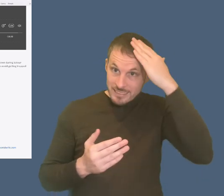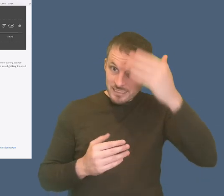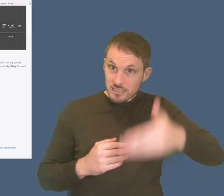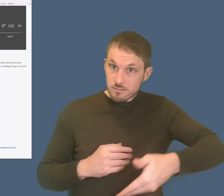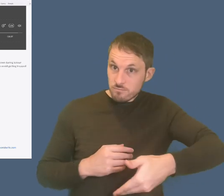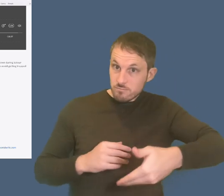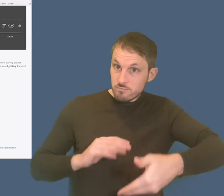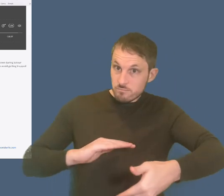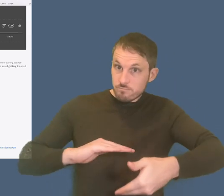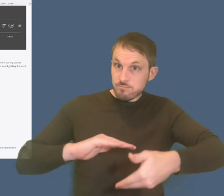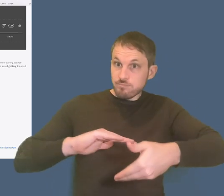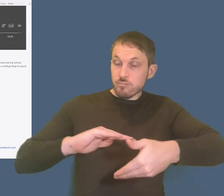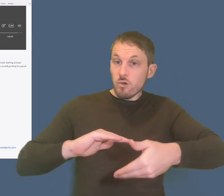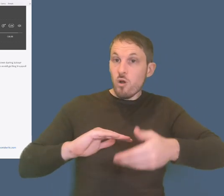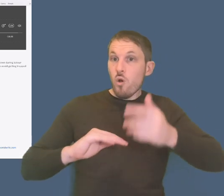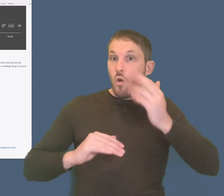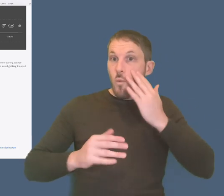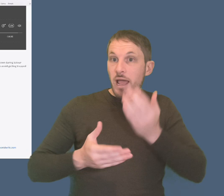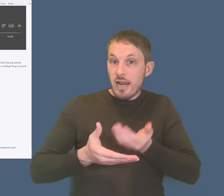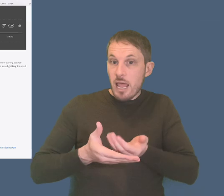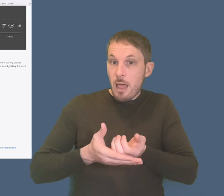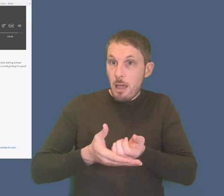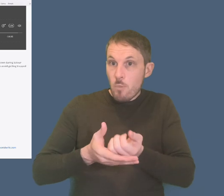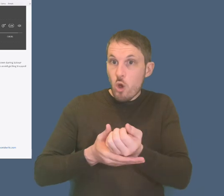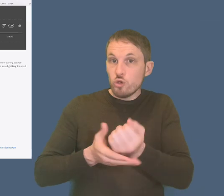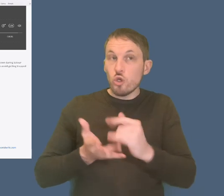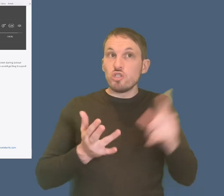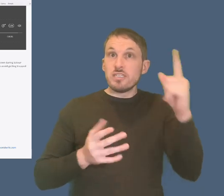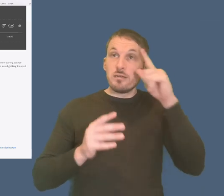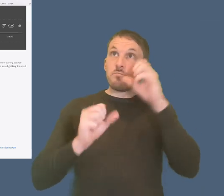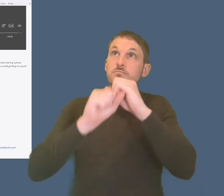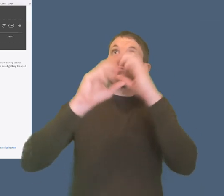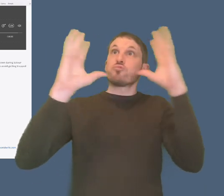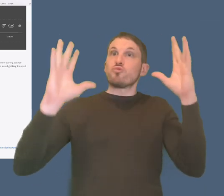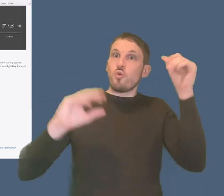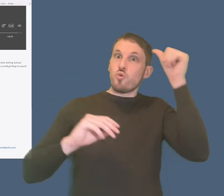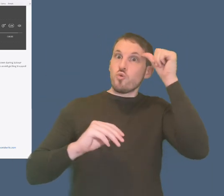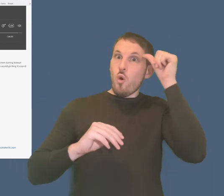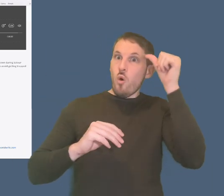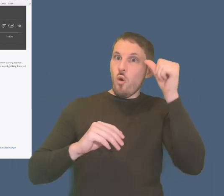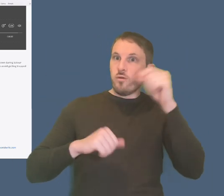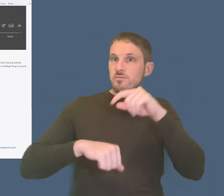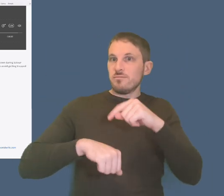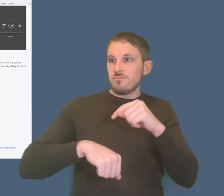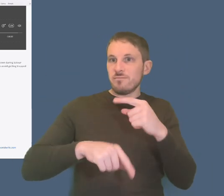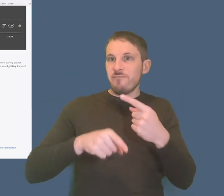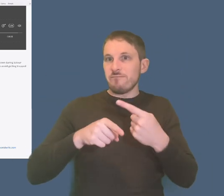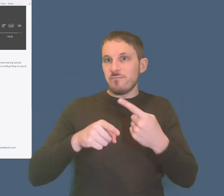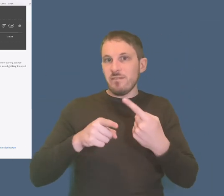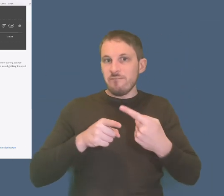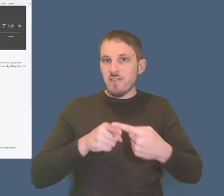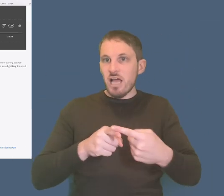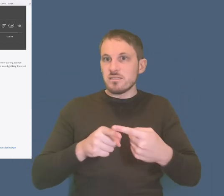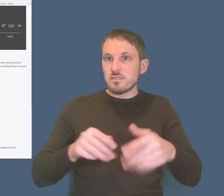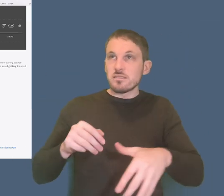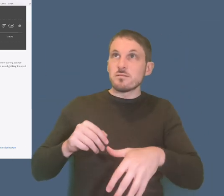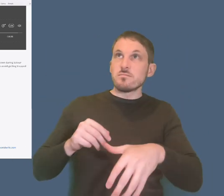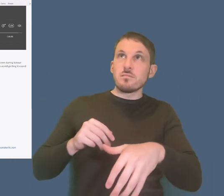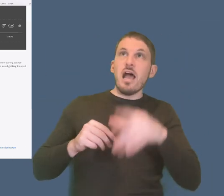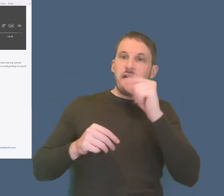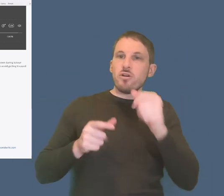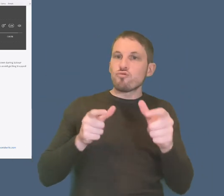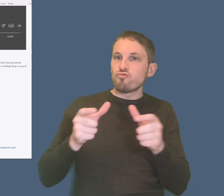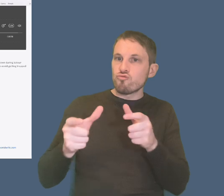it emerged, so that she had that feedback about how fast her baby was coming and she had control over what she